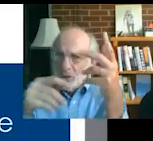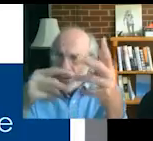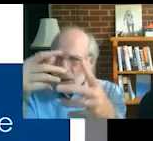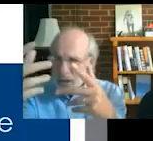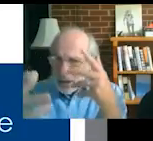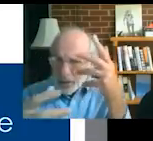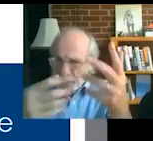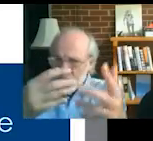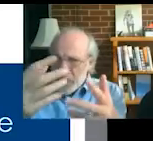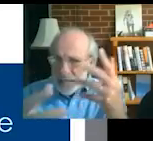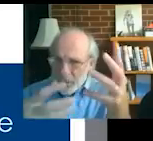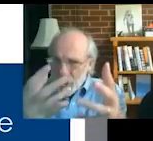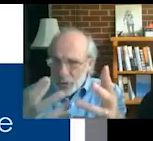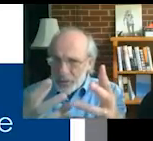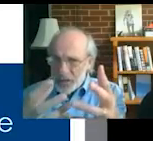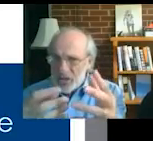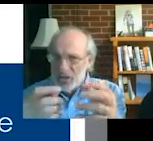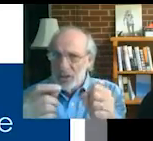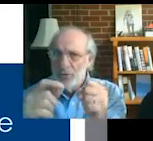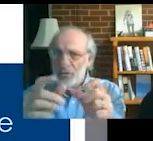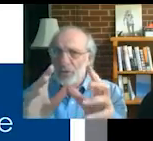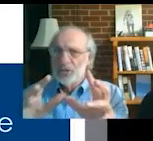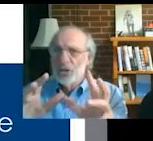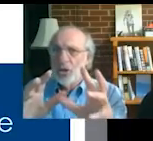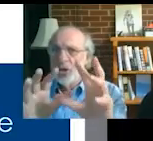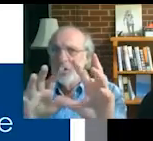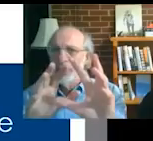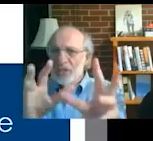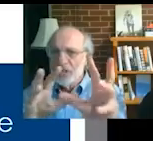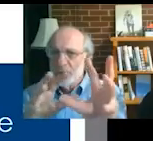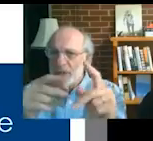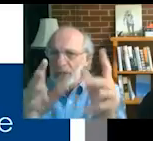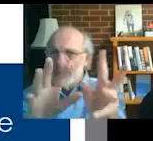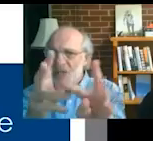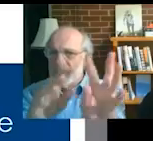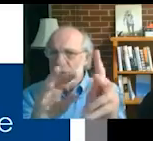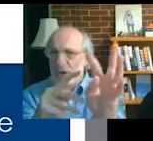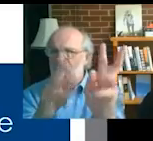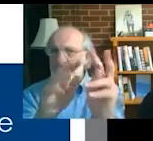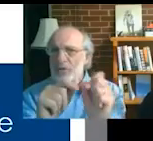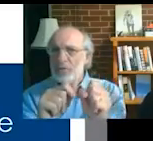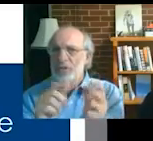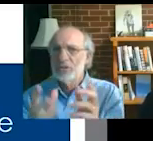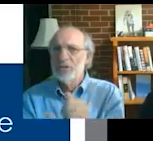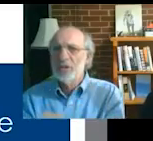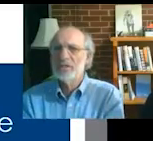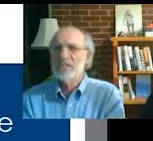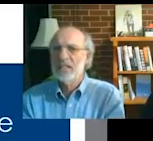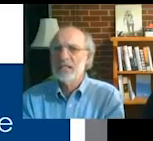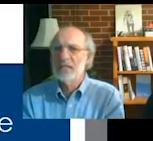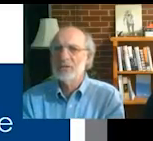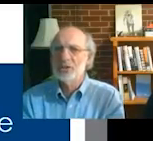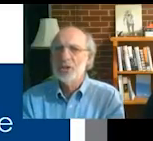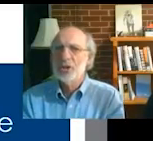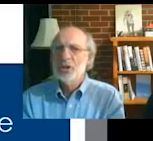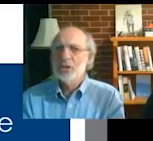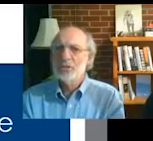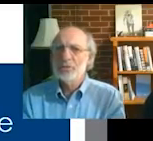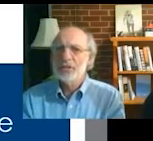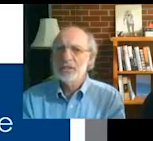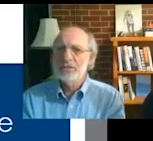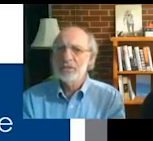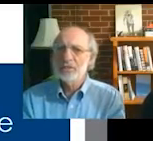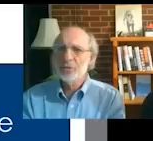externally made movements. The movements are completely visible. All the movements that are involved in sign language